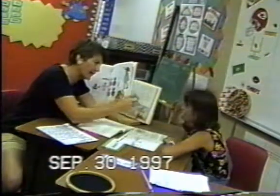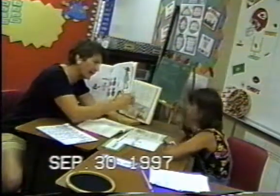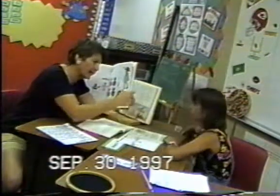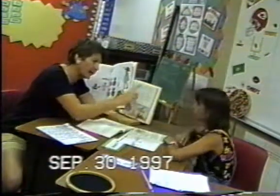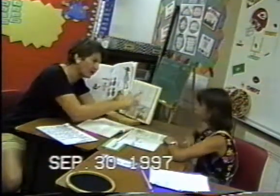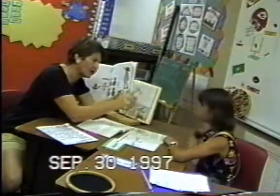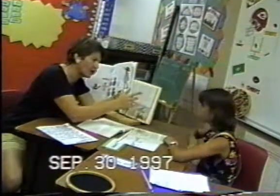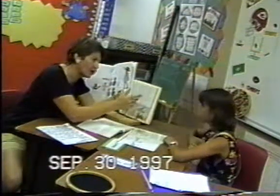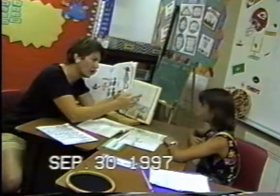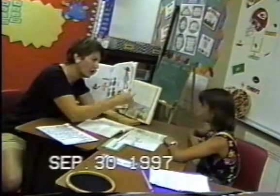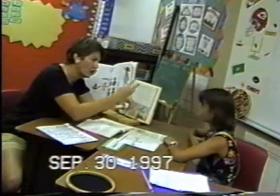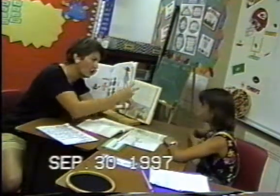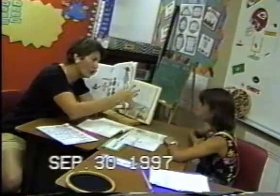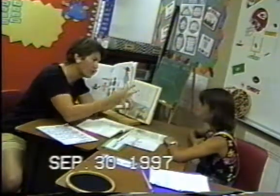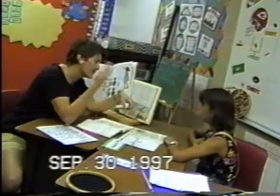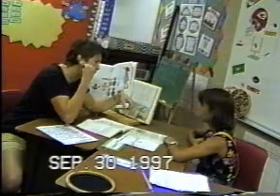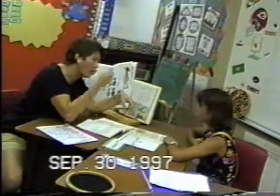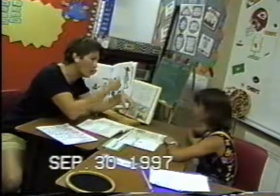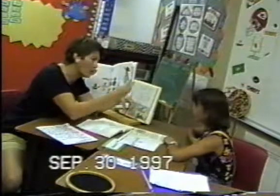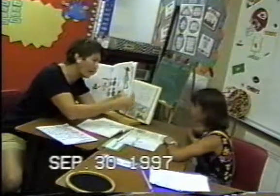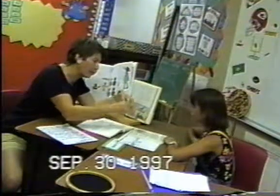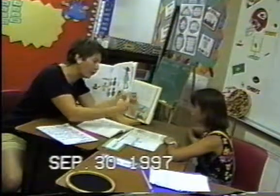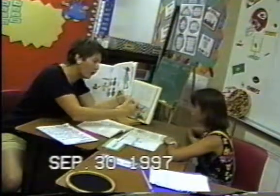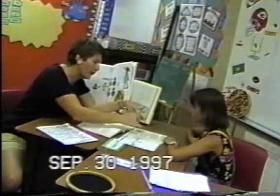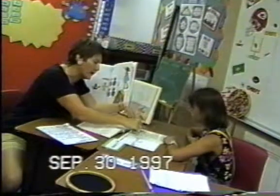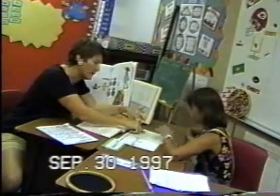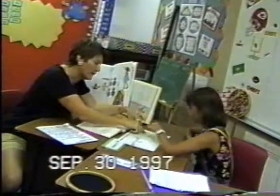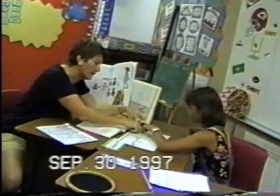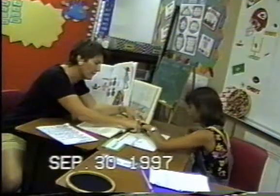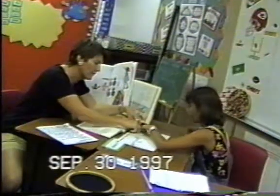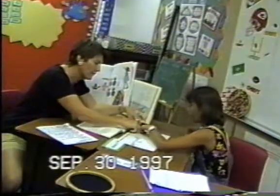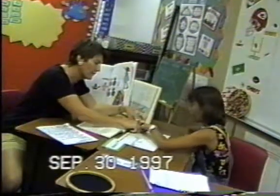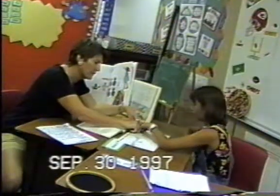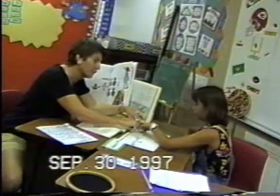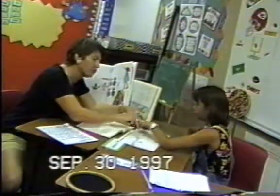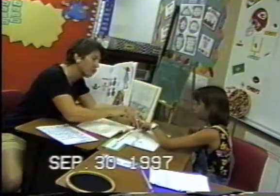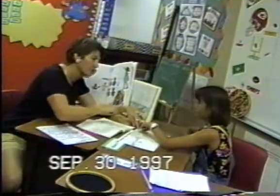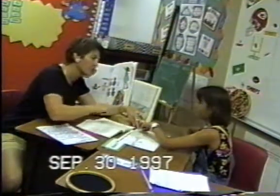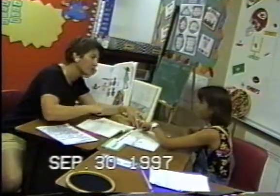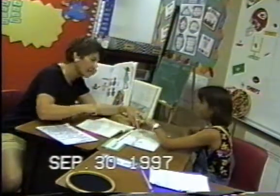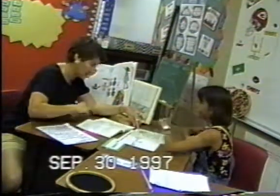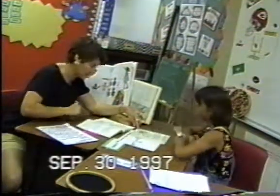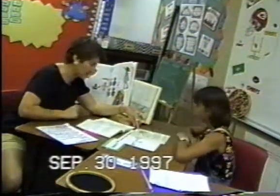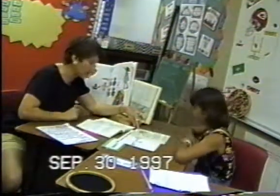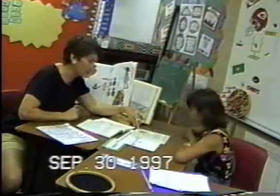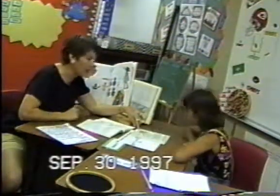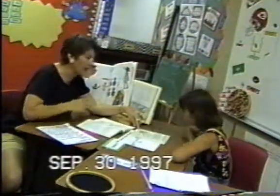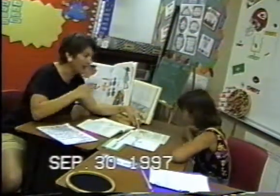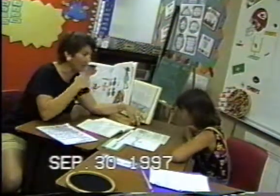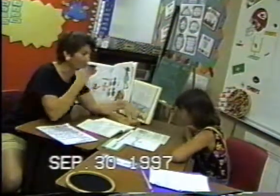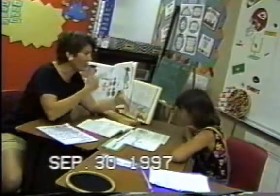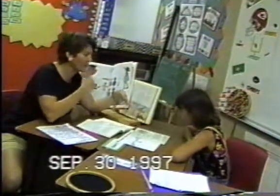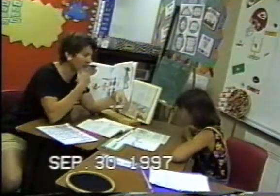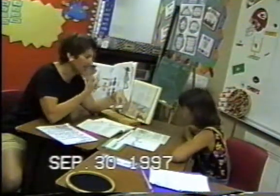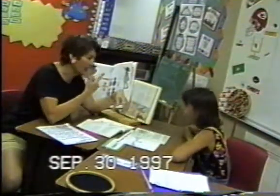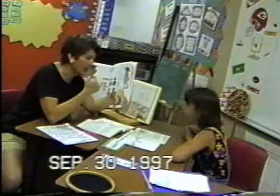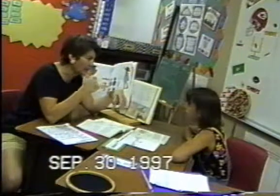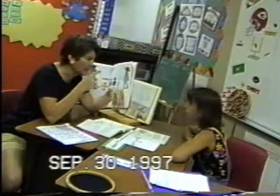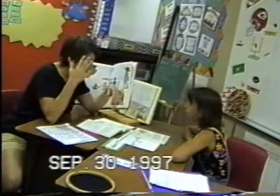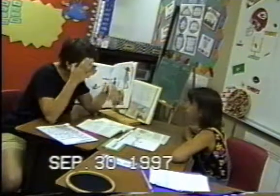that electrical sound wave going? Up in the brain. Up to the brain. And what's it telling the